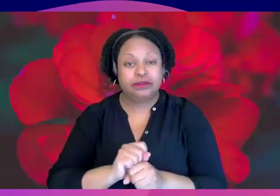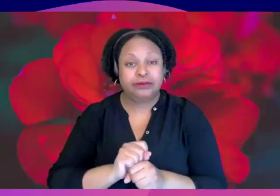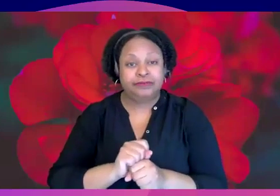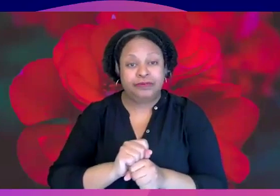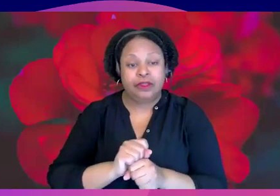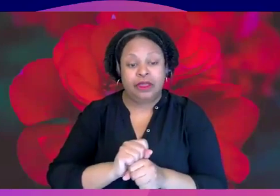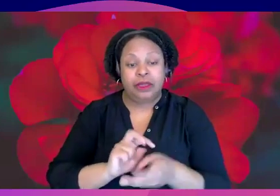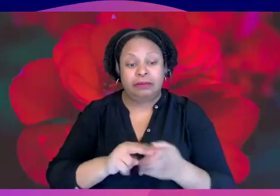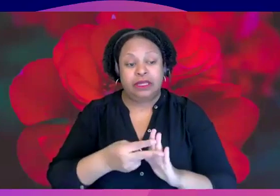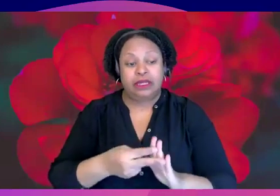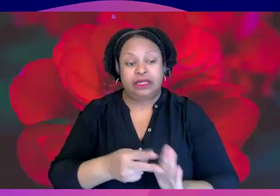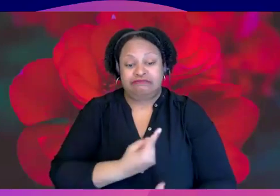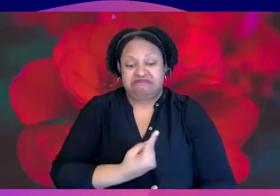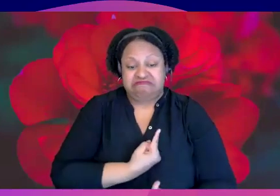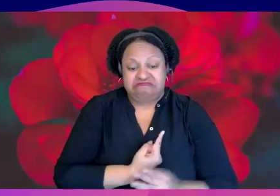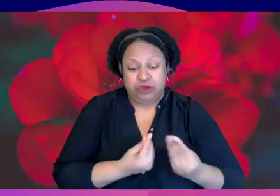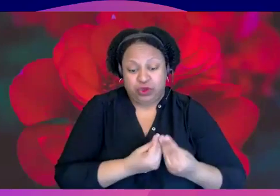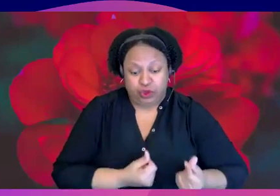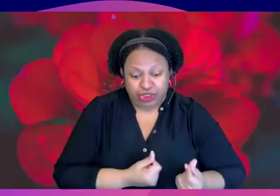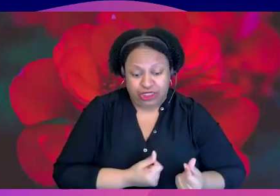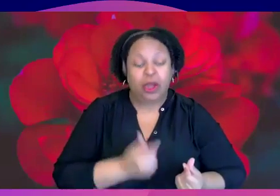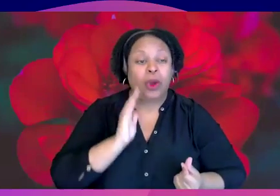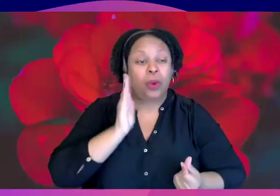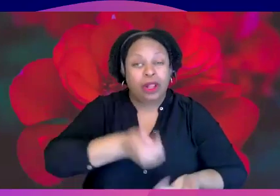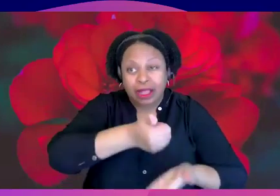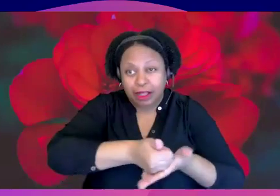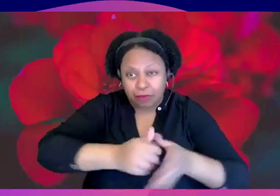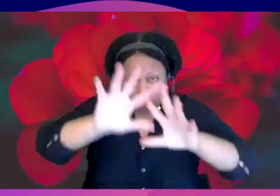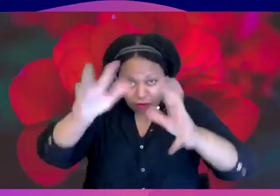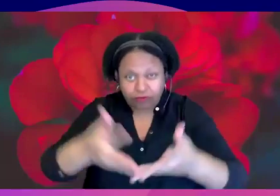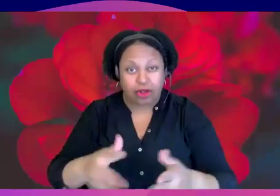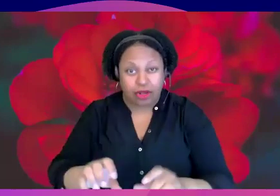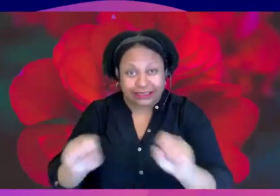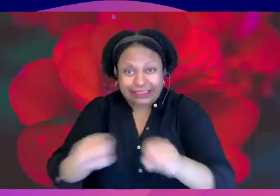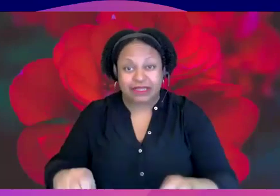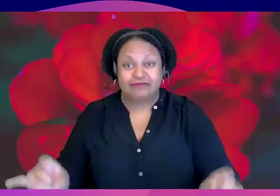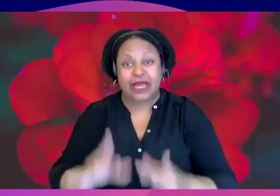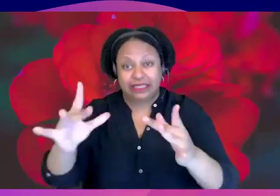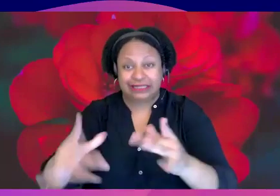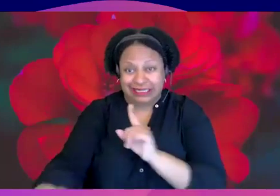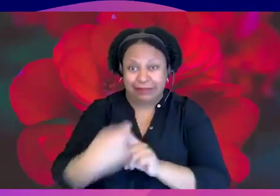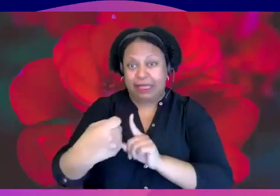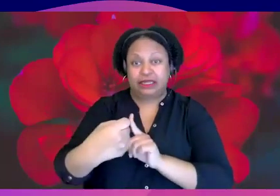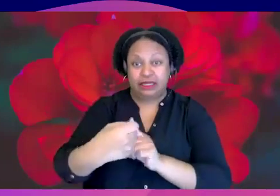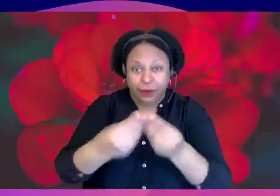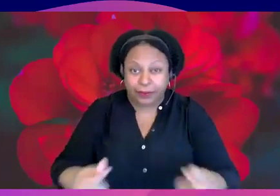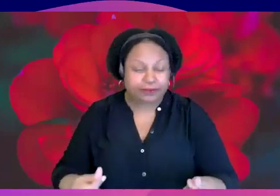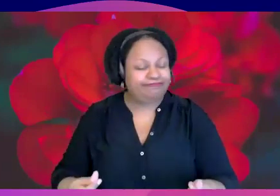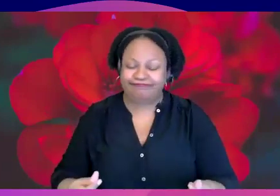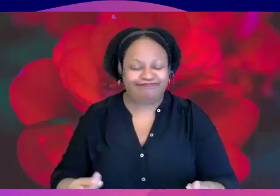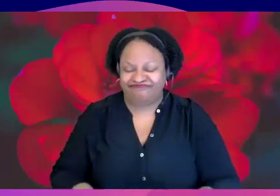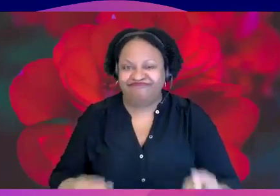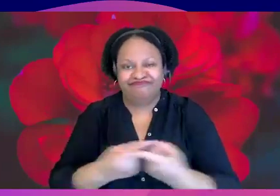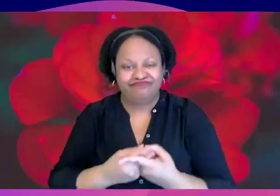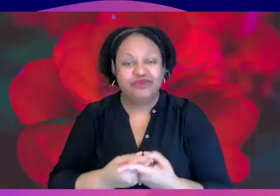individual solutions to the consequences of systemic violence. So today I wanted to share a few of the highlights of what we've